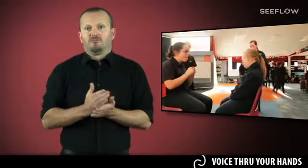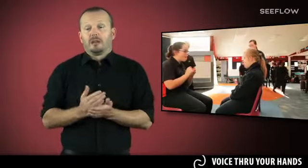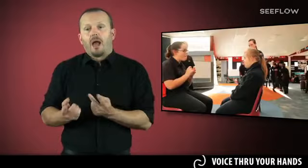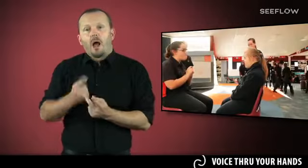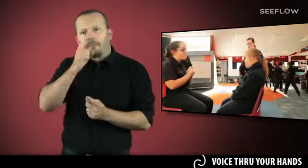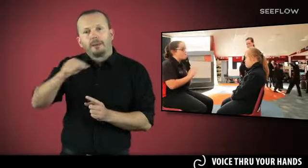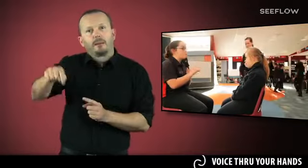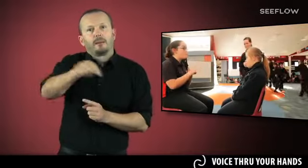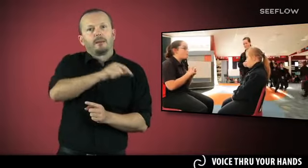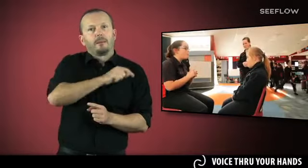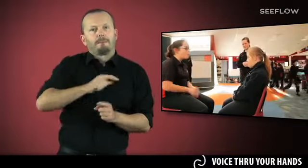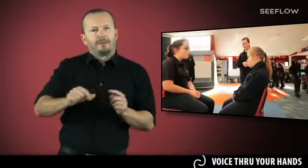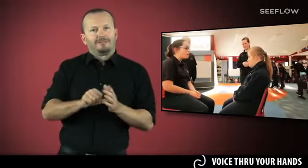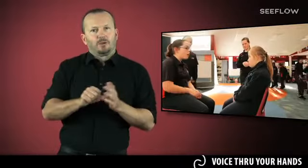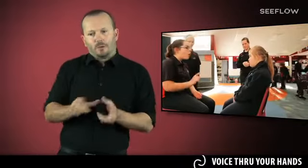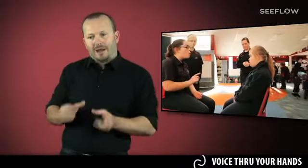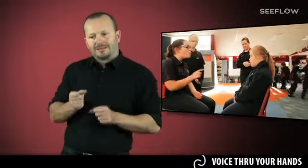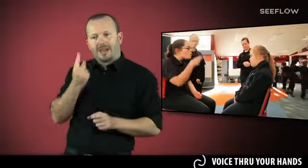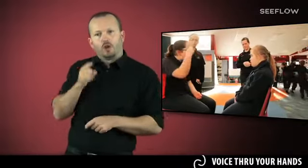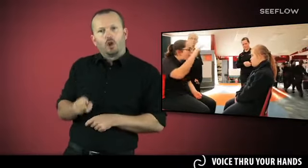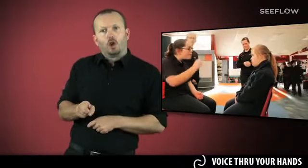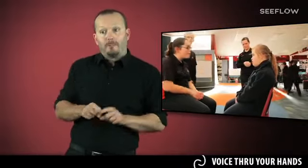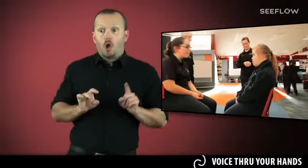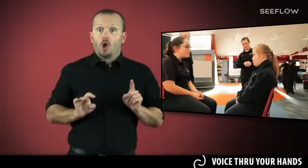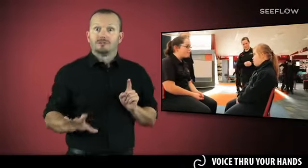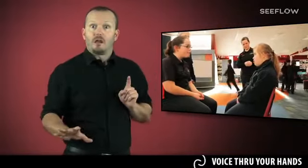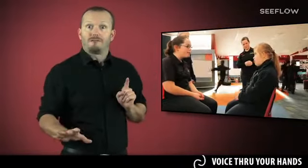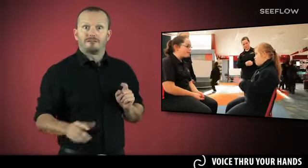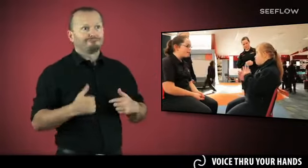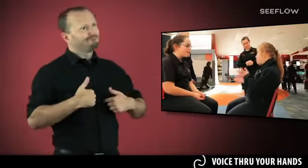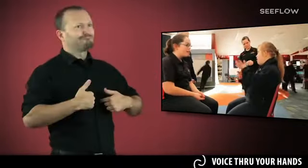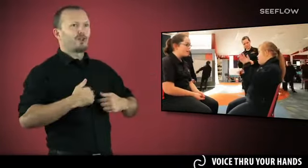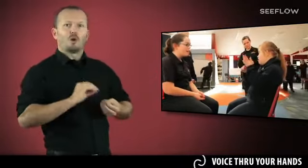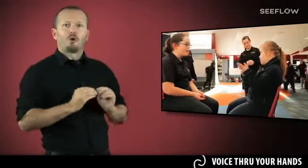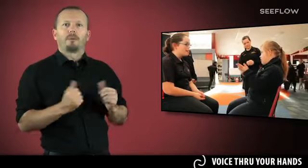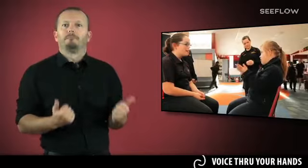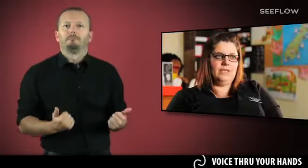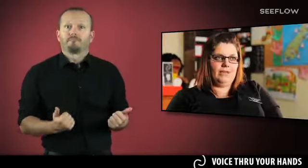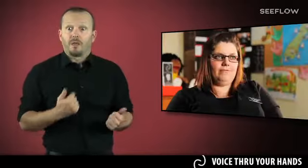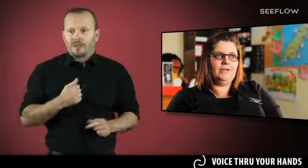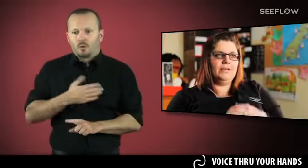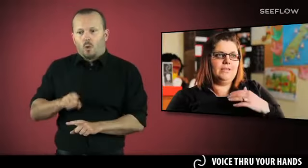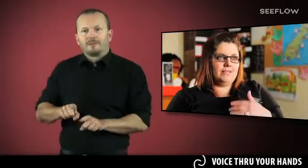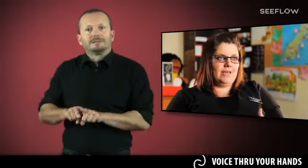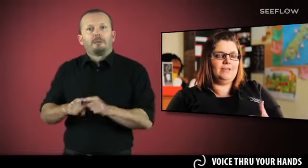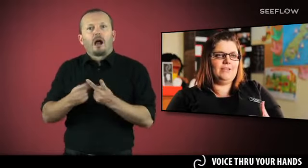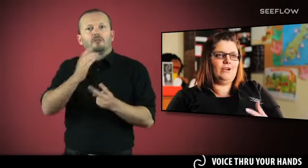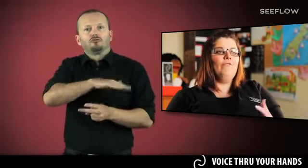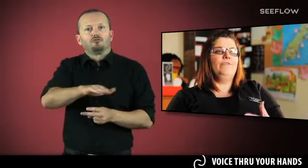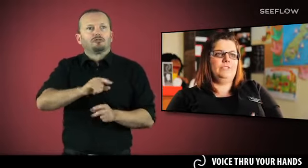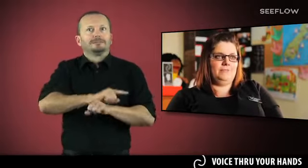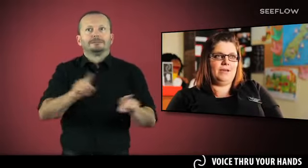have difficulty understanding her, but she has no communication difficulty anymore. And that's what we want for all children, to have